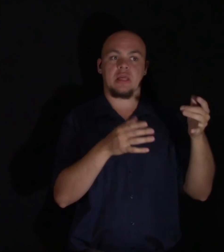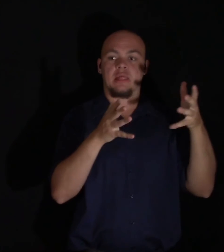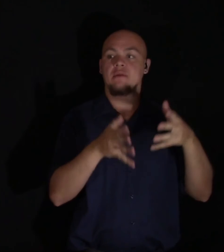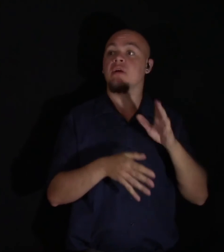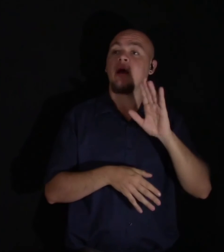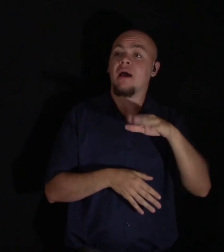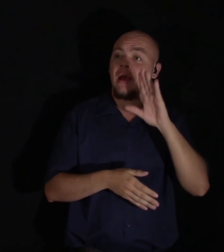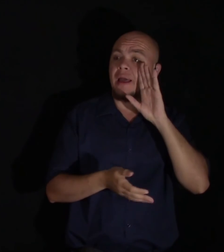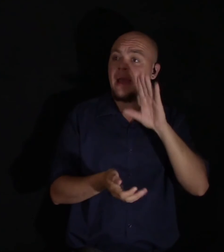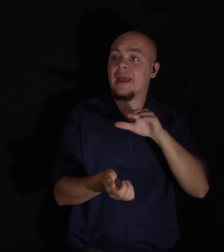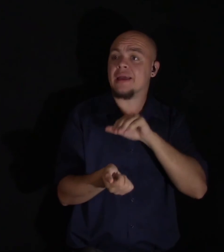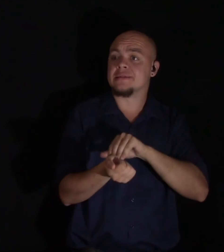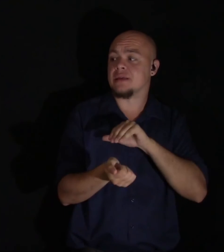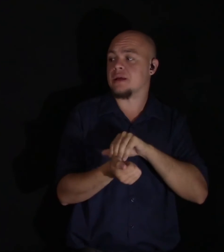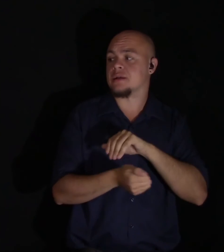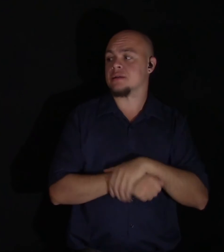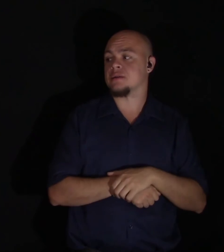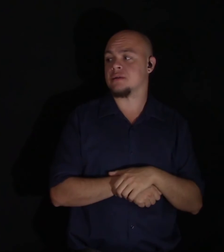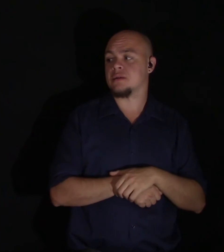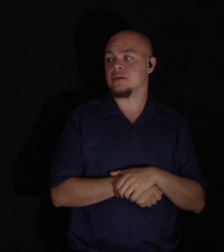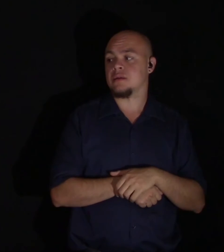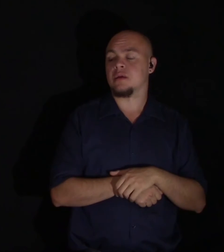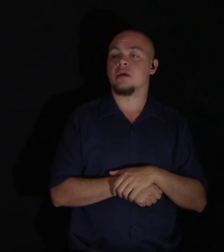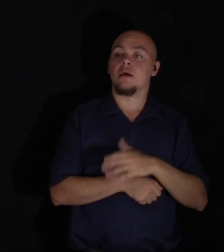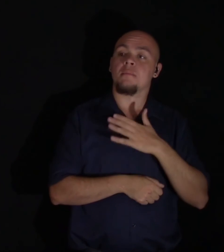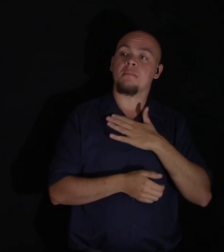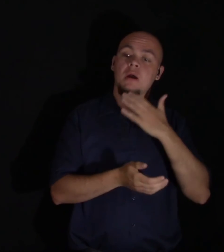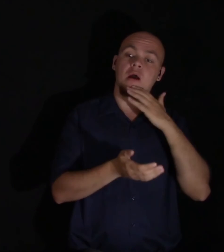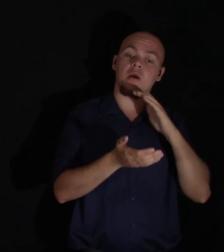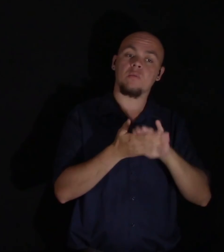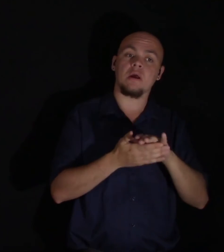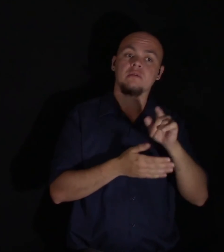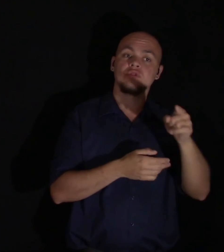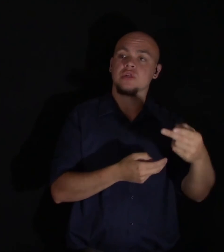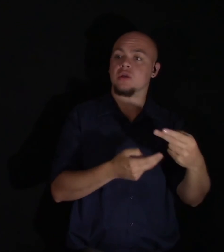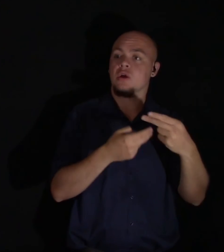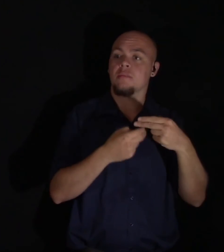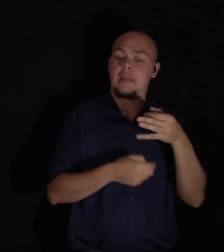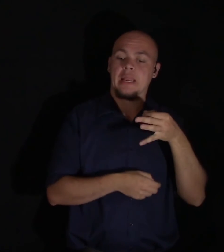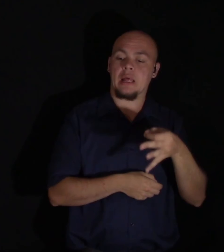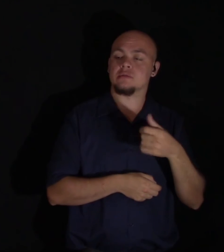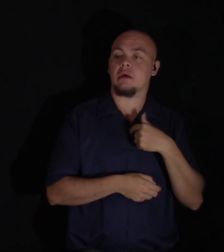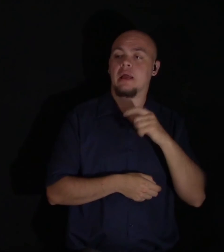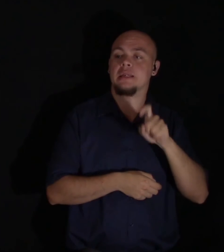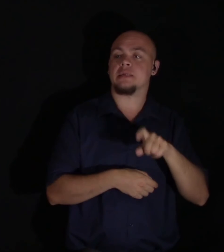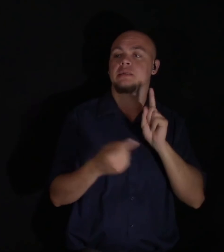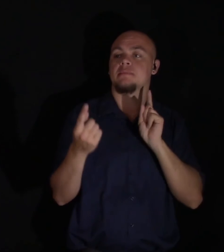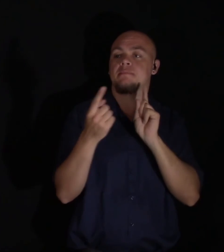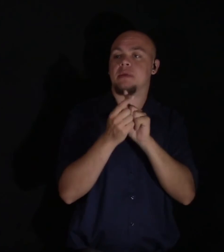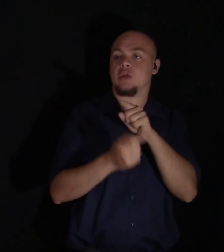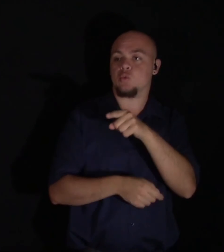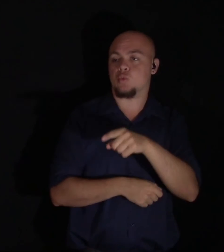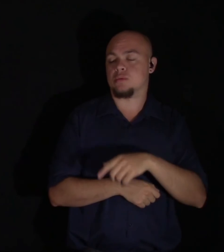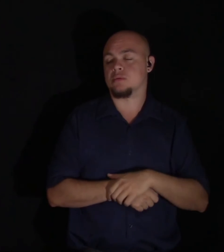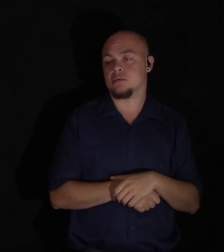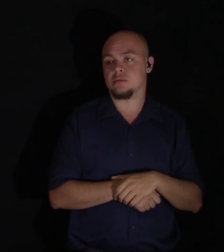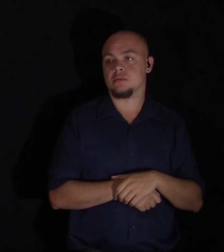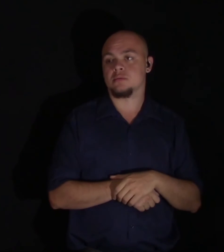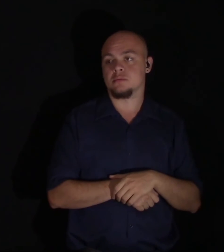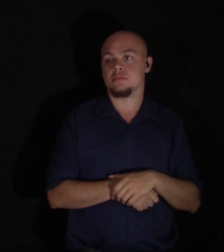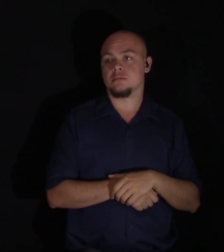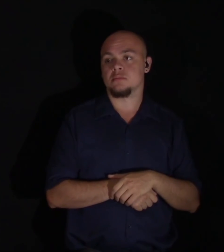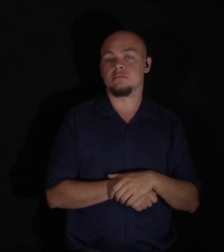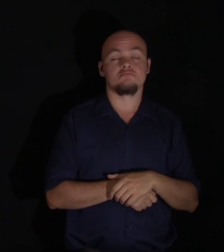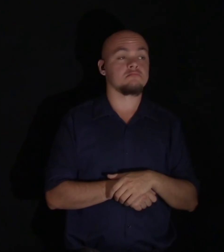"Hey, Doc, I'm just calling to tell you my wife says I'm an asshole. I need to come see you." Okay. So